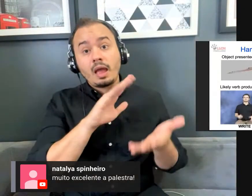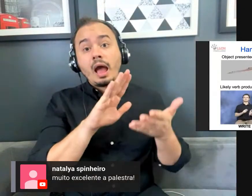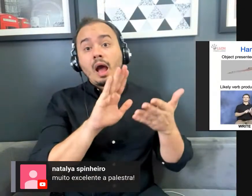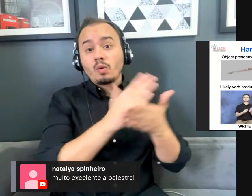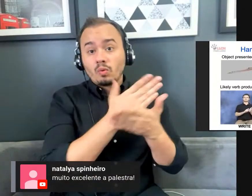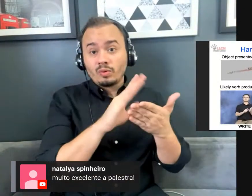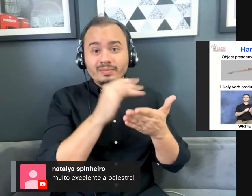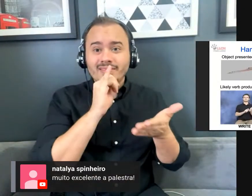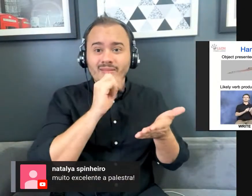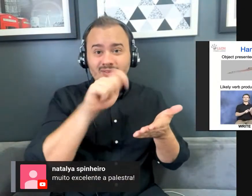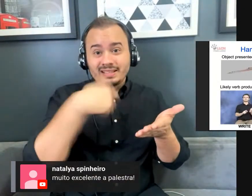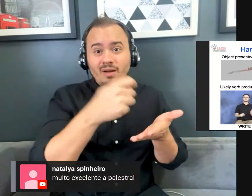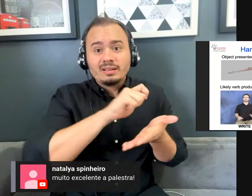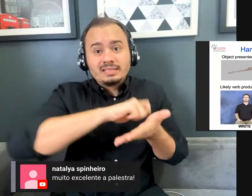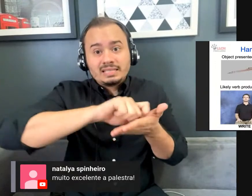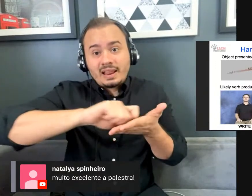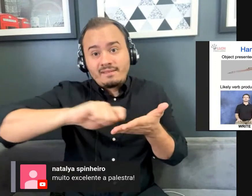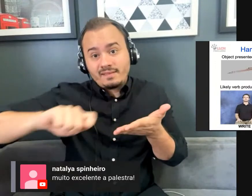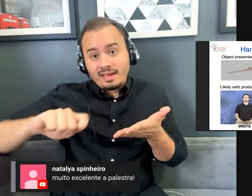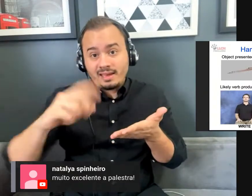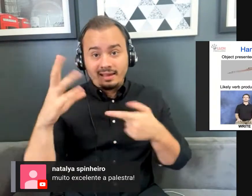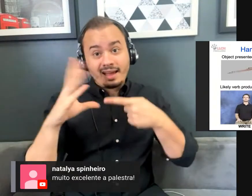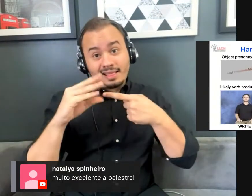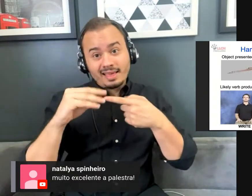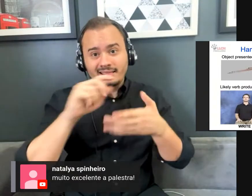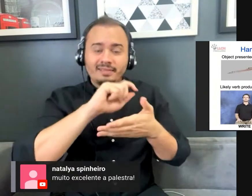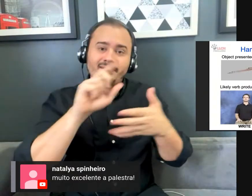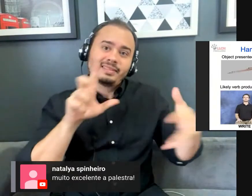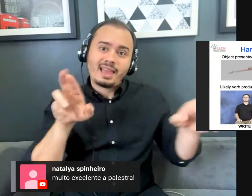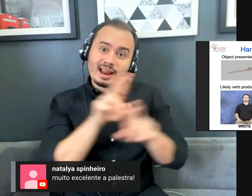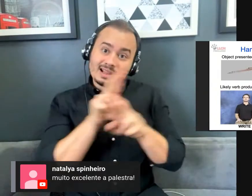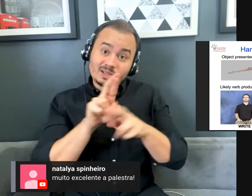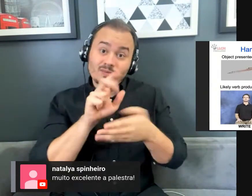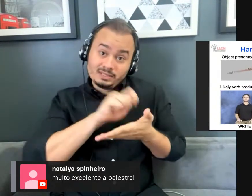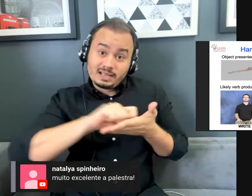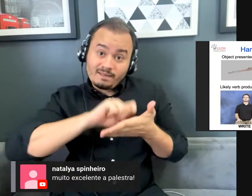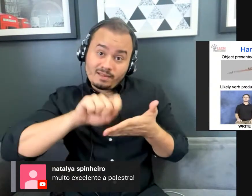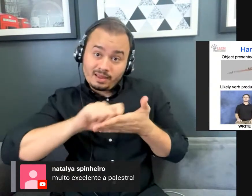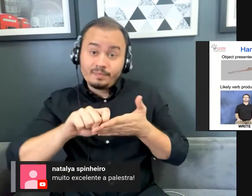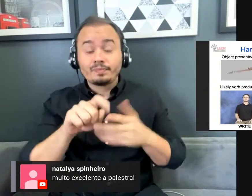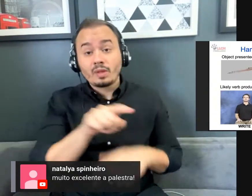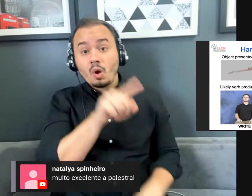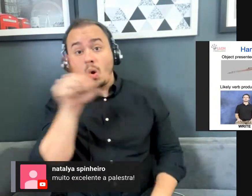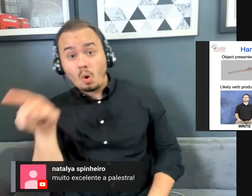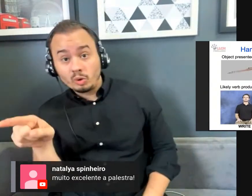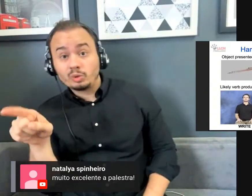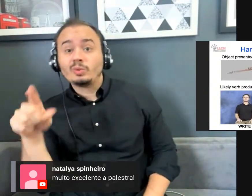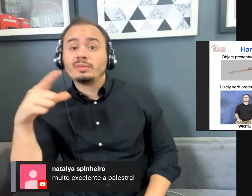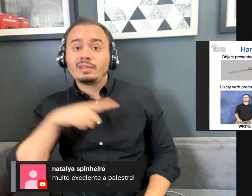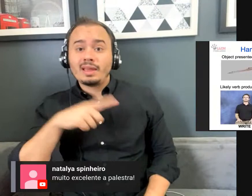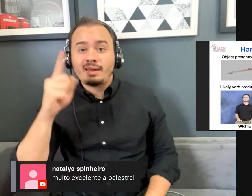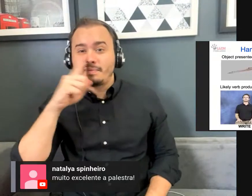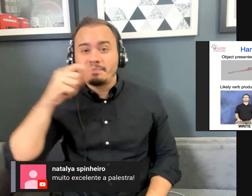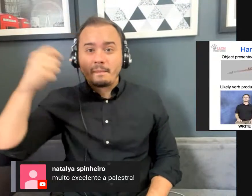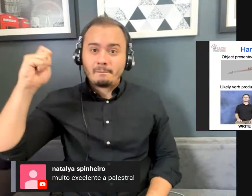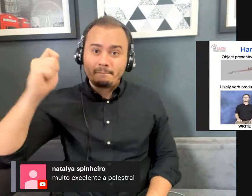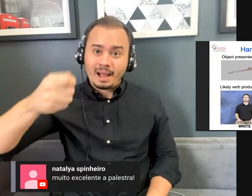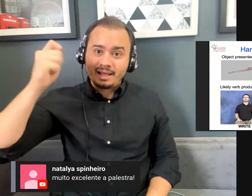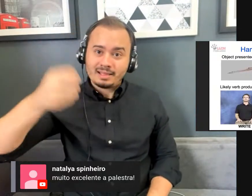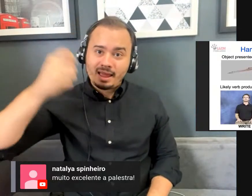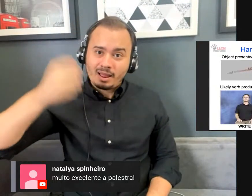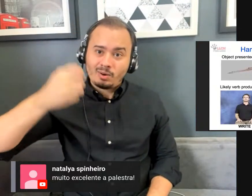write for pen, and then for hammer, the sign hammer. Okay. And these